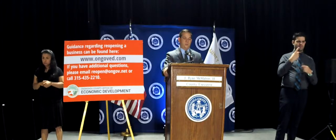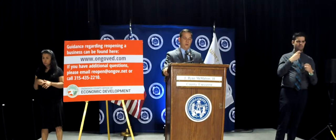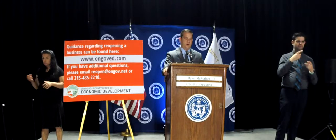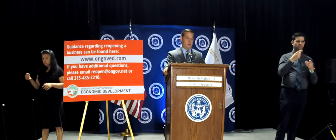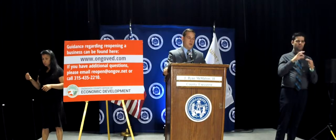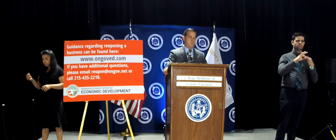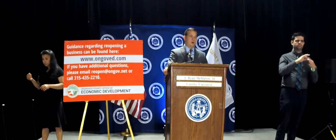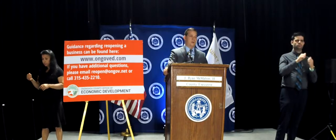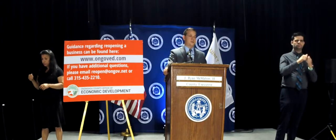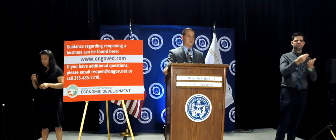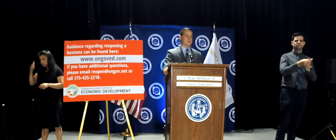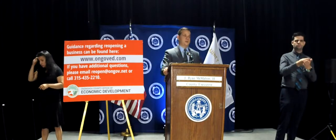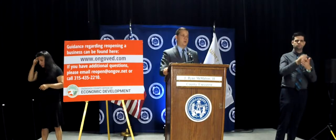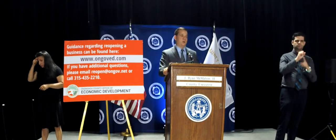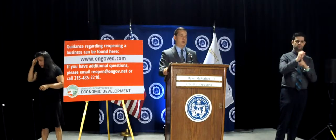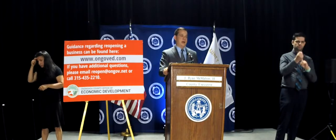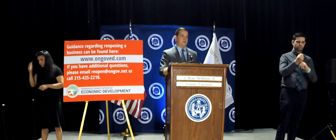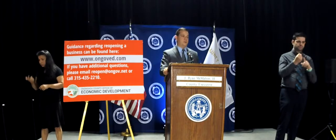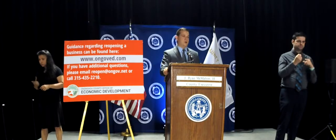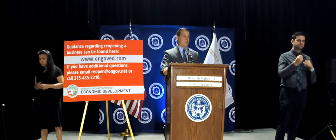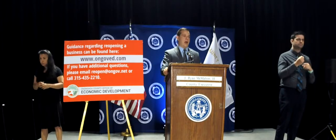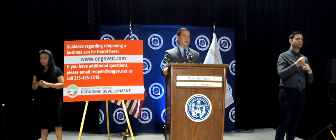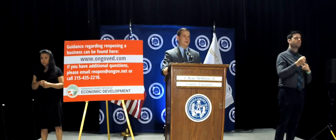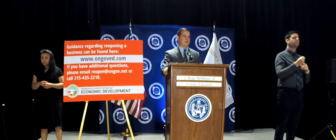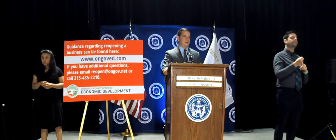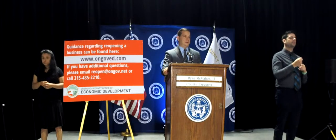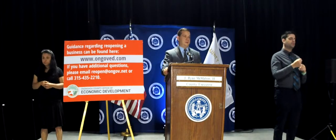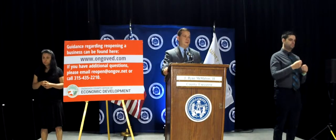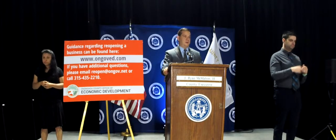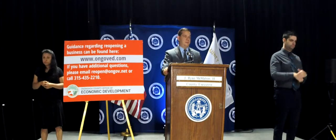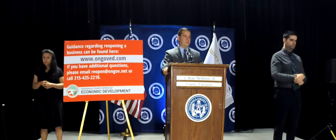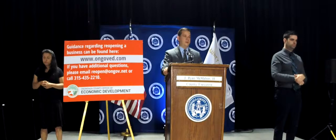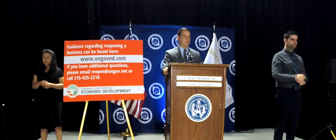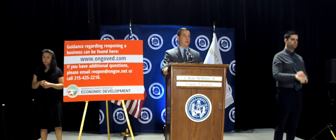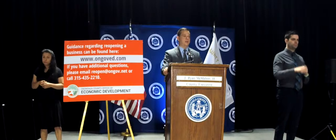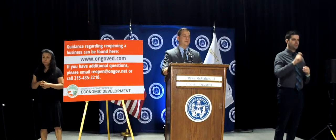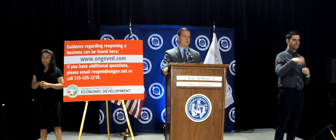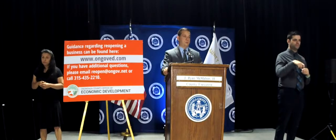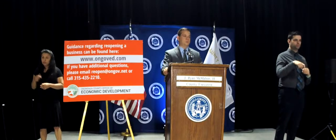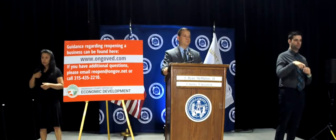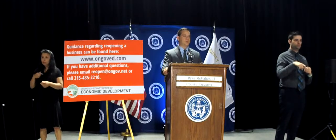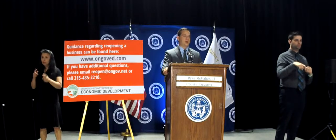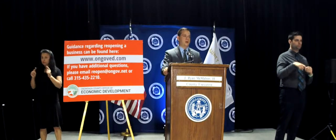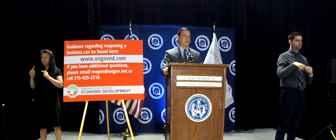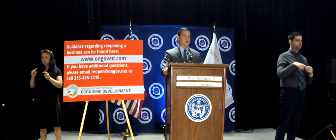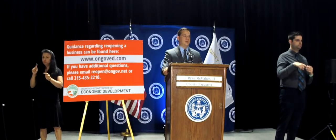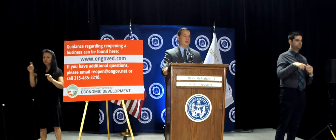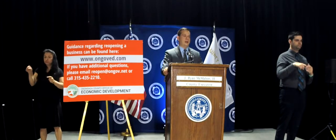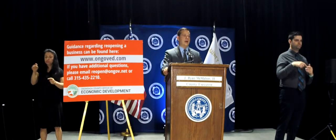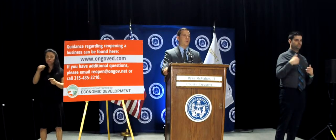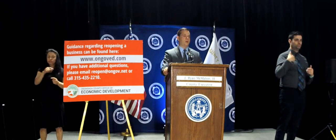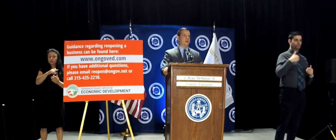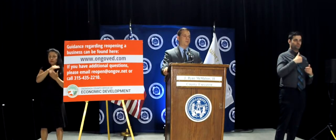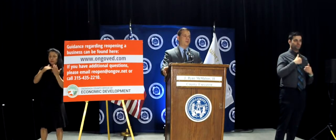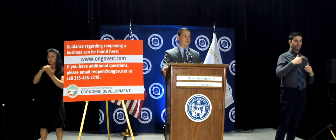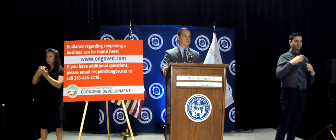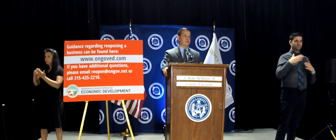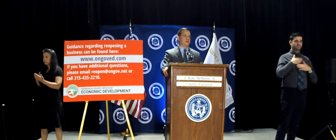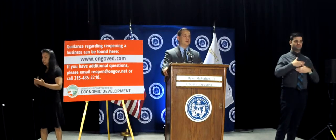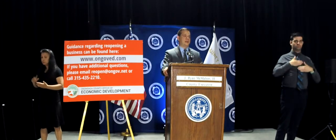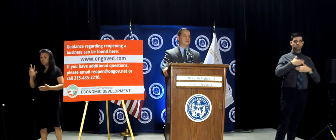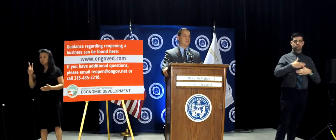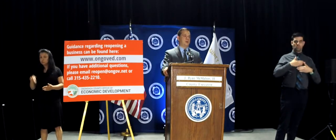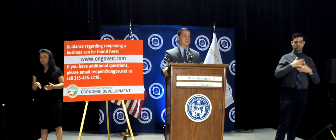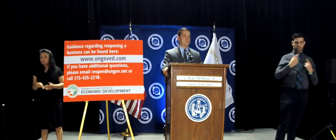were bringing up earlier, part of this is that we're going to have to start whacking things we like to do and not opening up